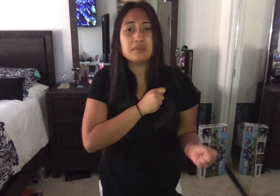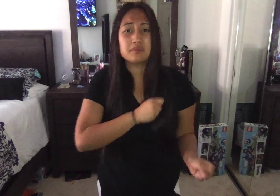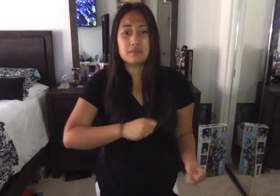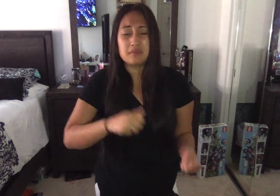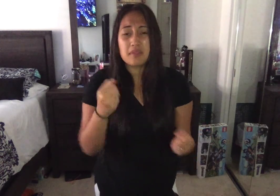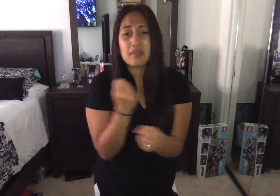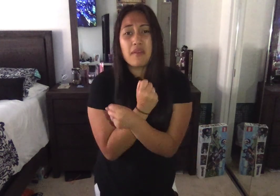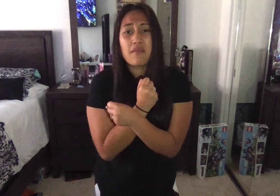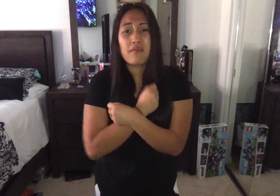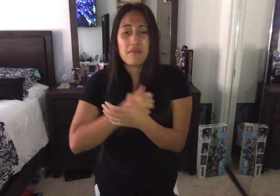again